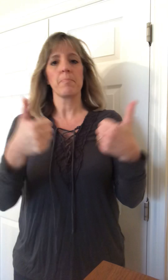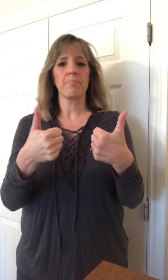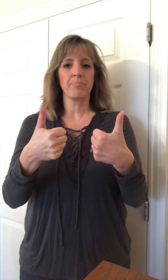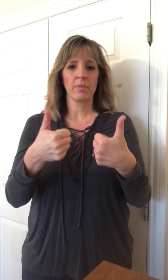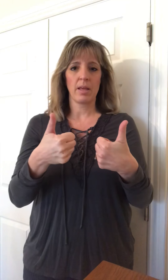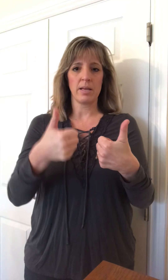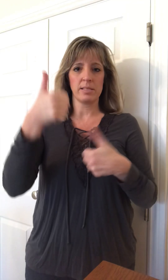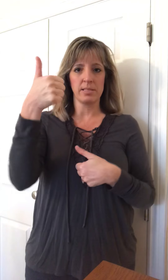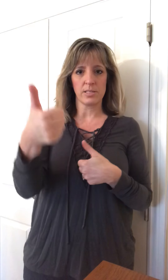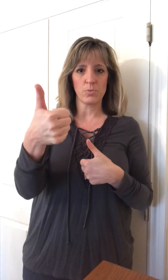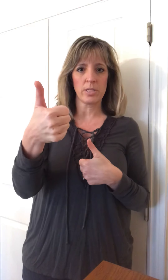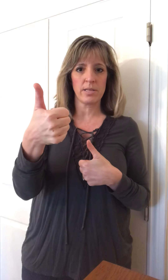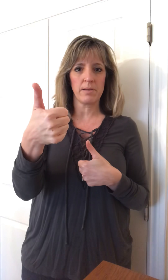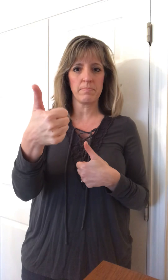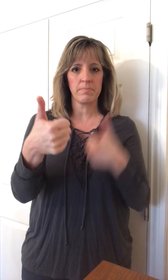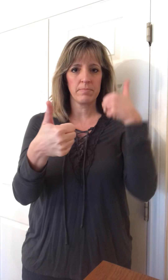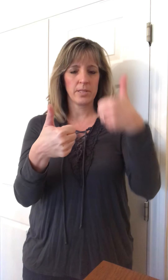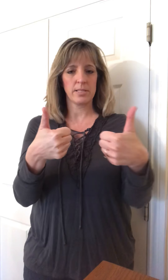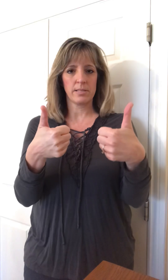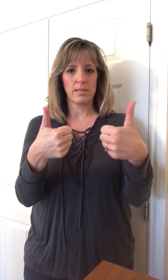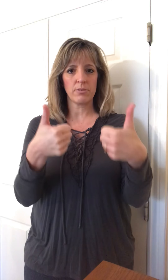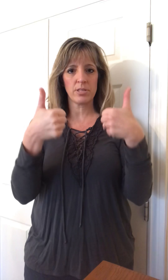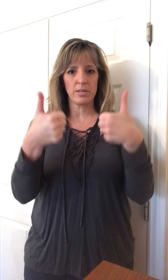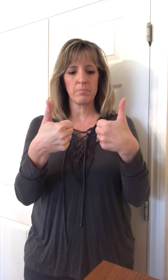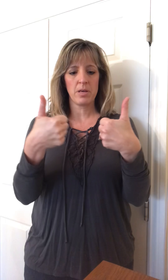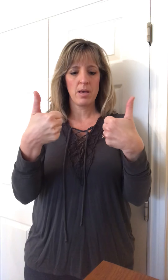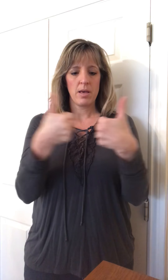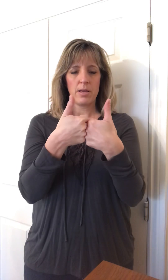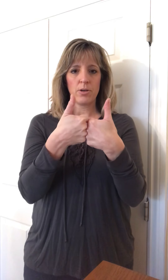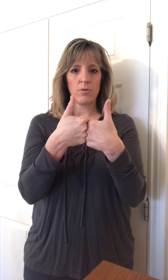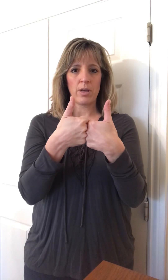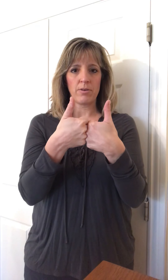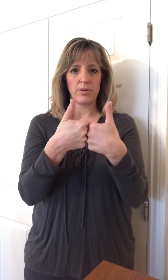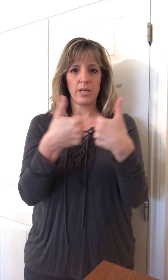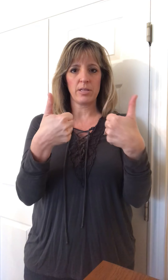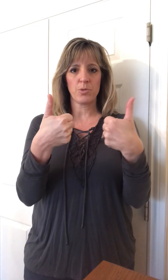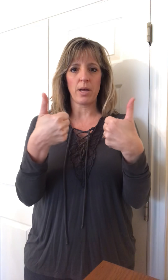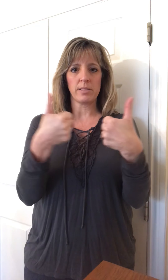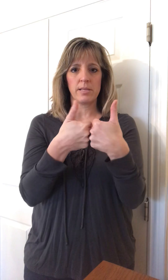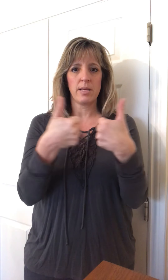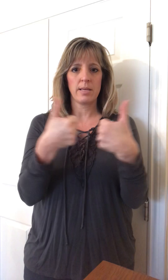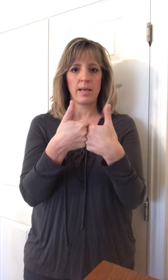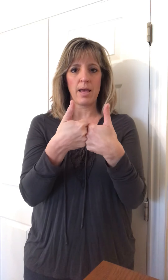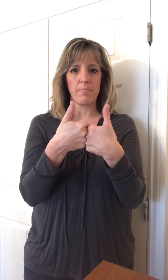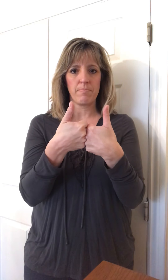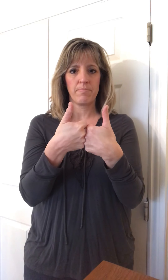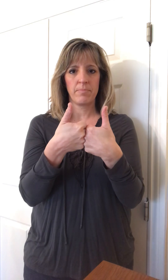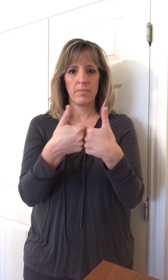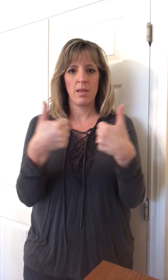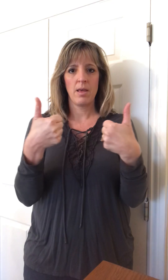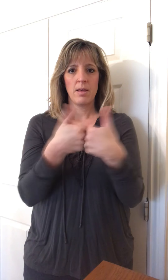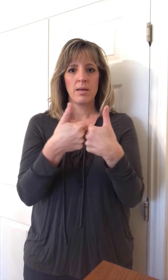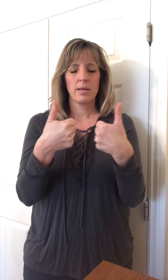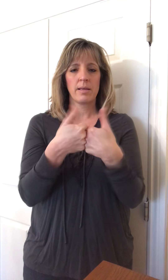game is, this is one team, this is another team, and you go together and you hit it twice. Game,